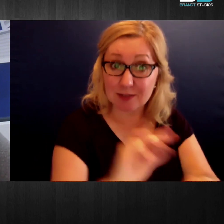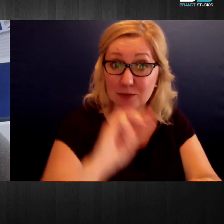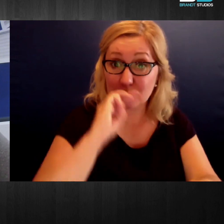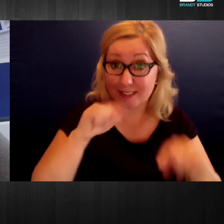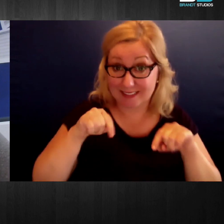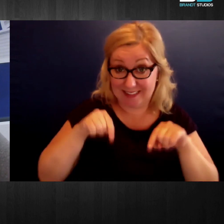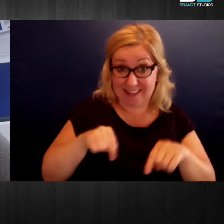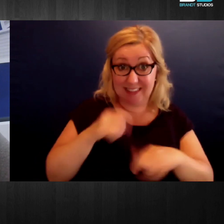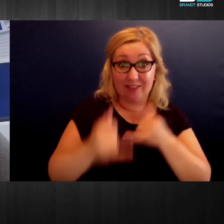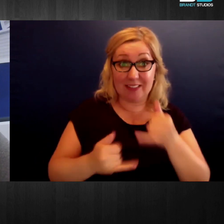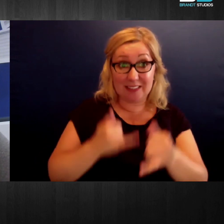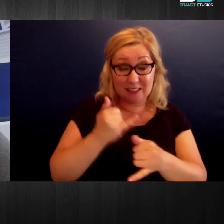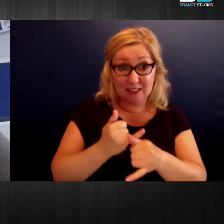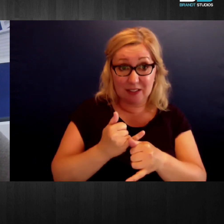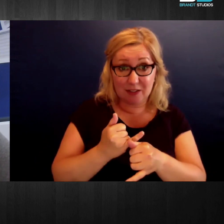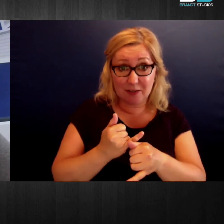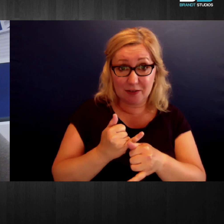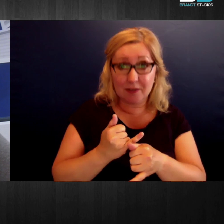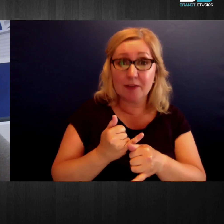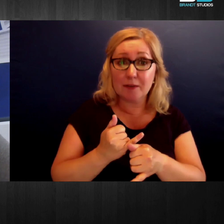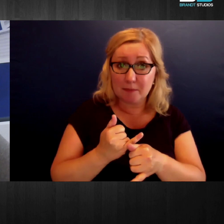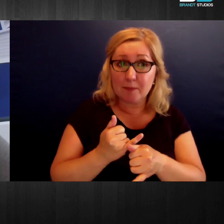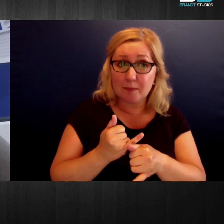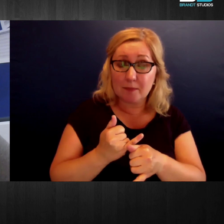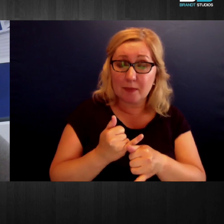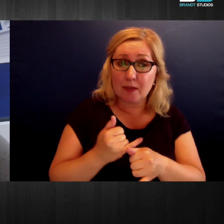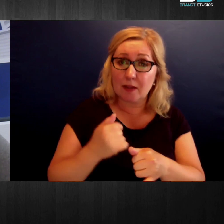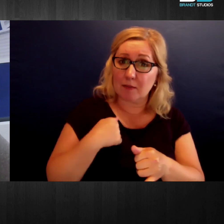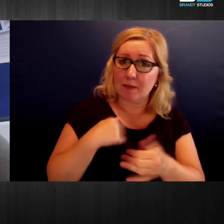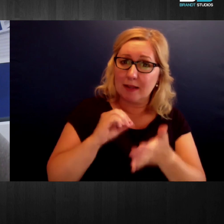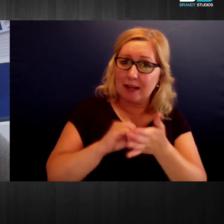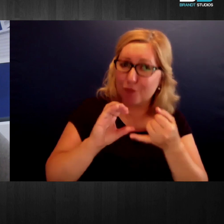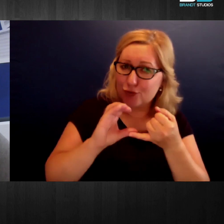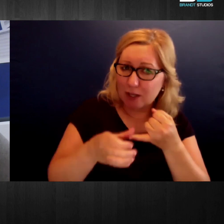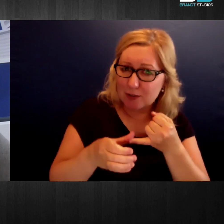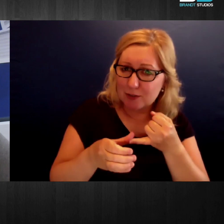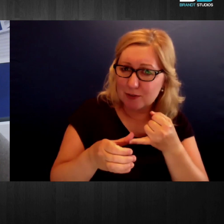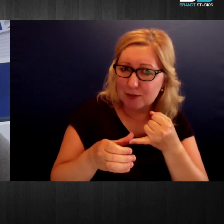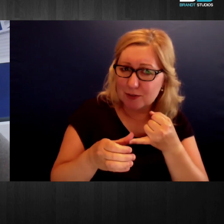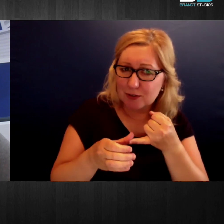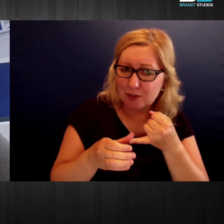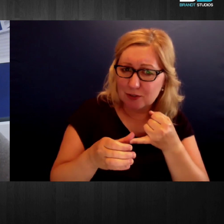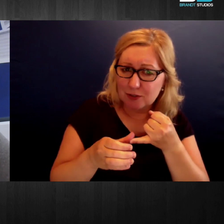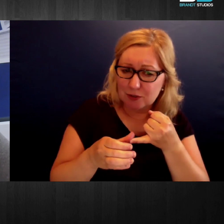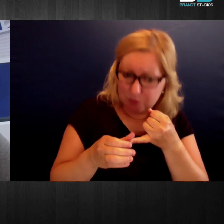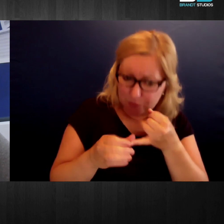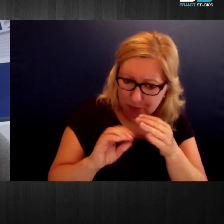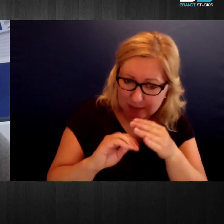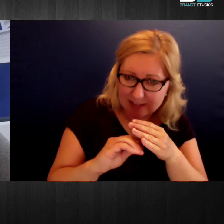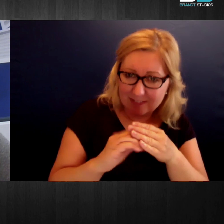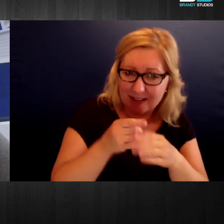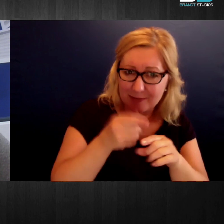project worker to develop this at a full-time basis, thanks to support from Freuga and